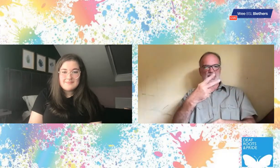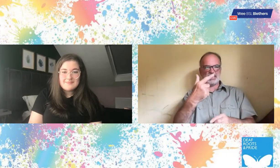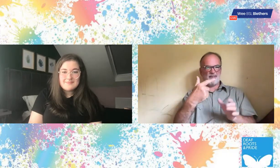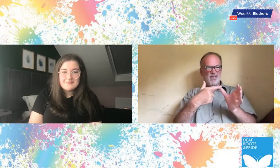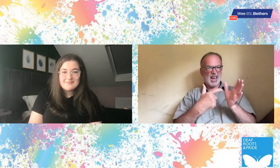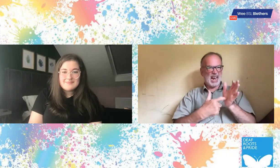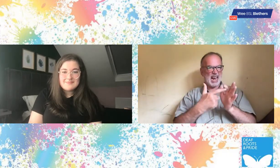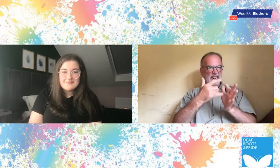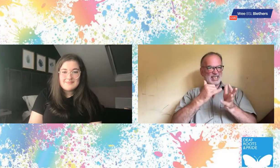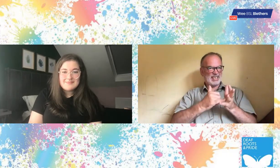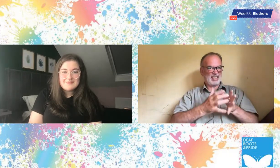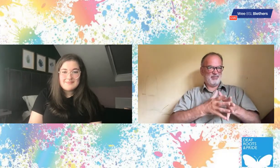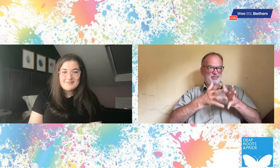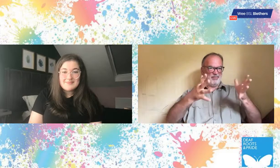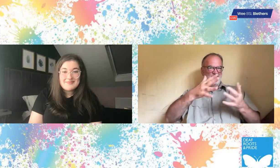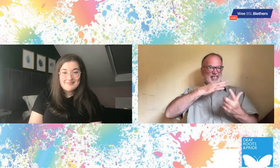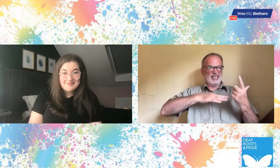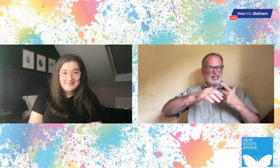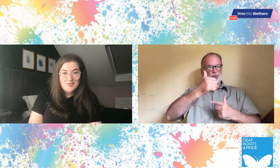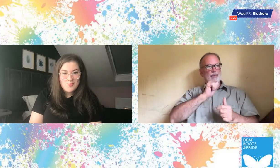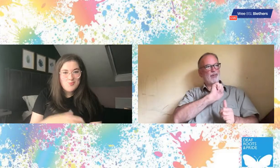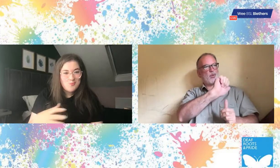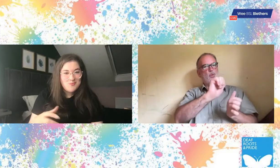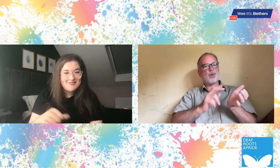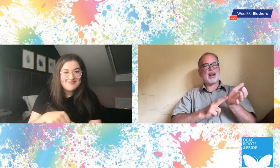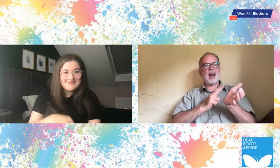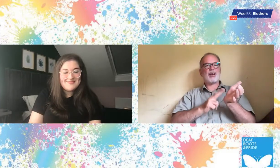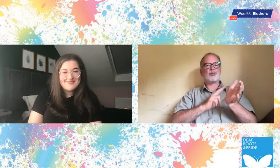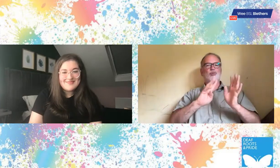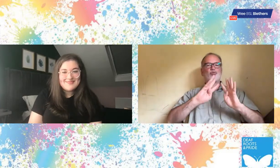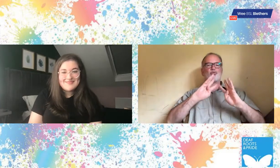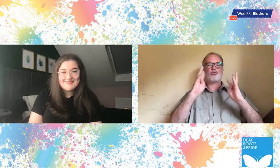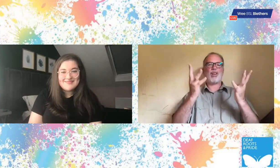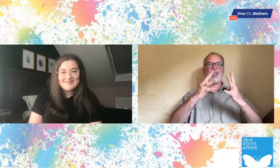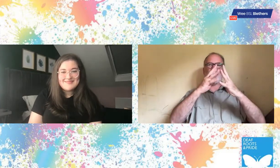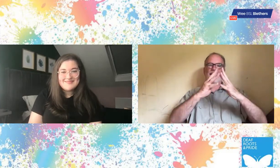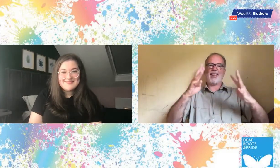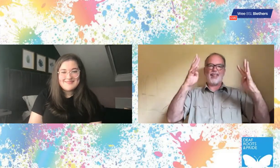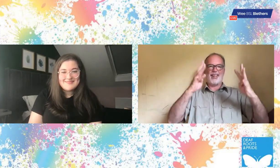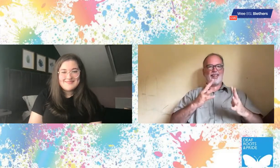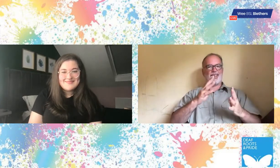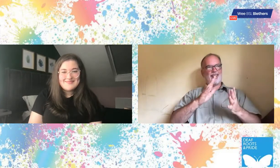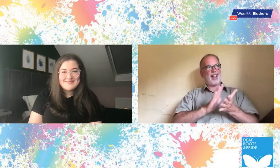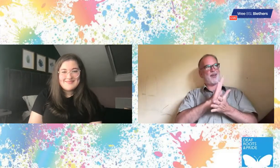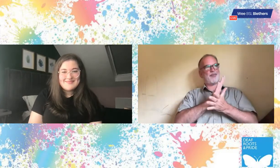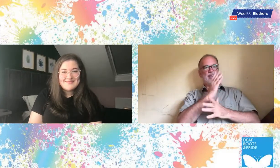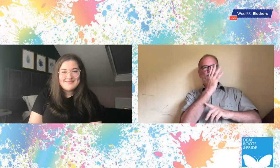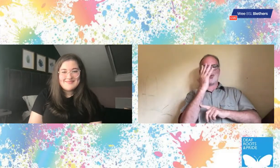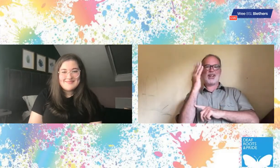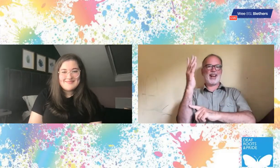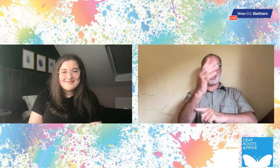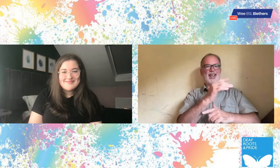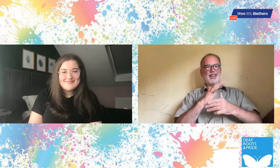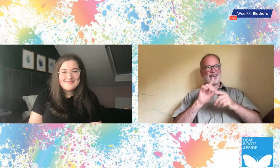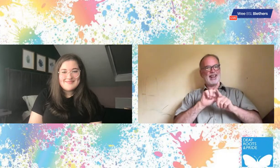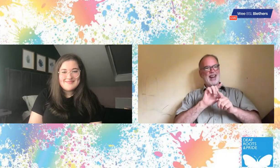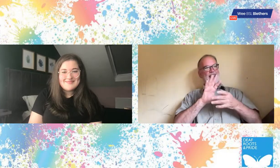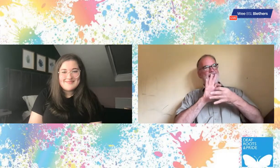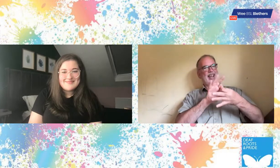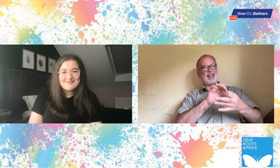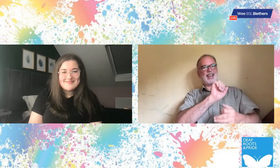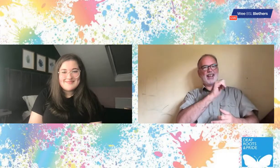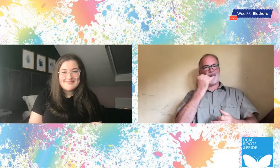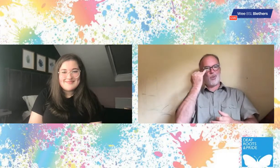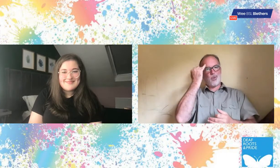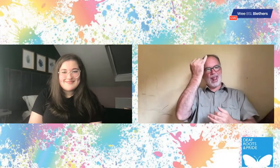lovely, great fresh air, a lot of exercise. But it's 27 acres, and Wow. of natural